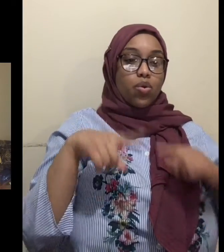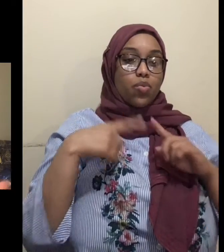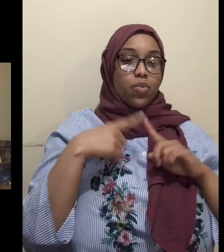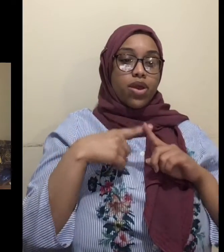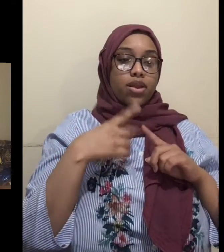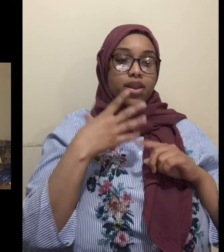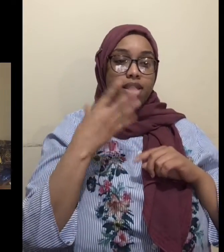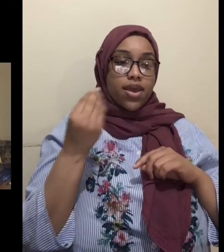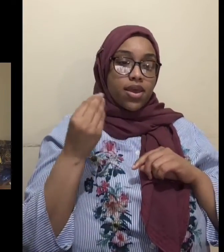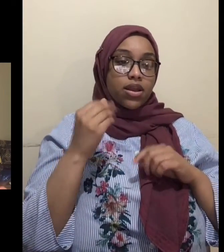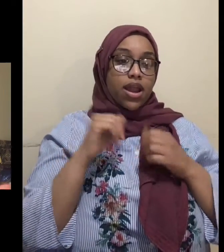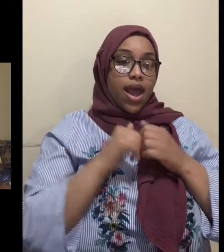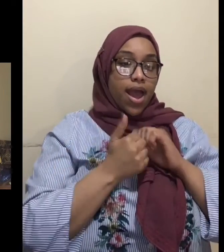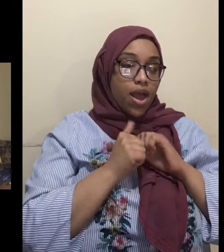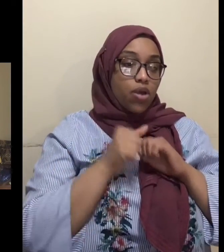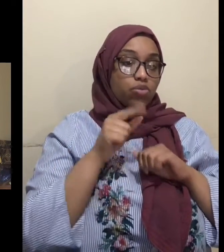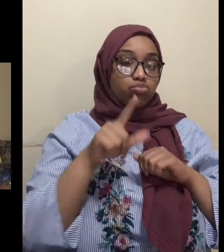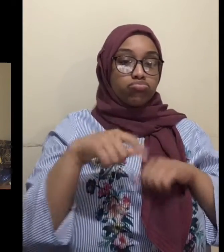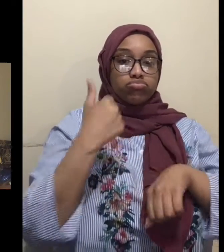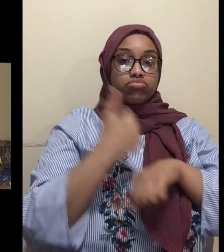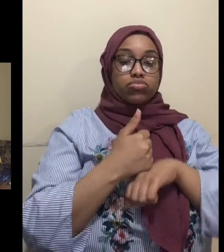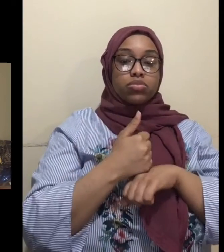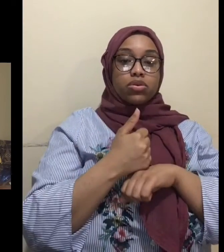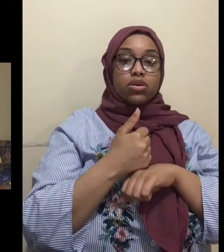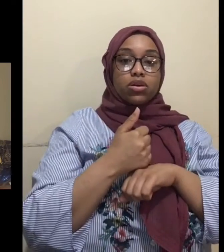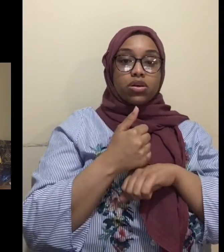of conversations in the field.